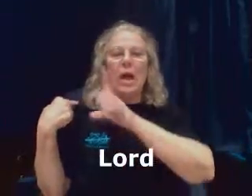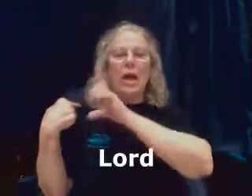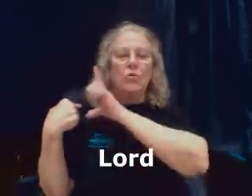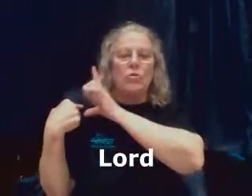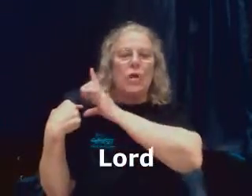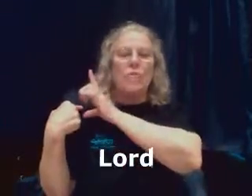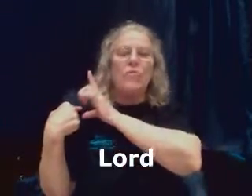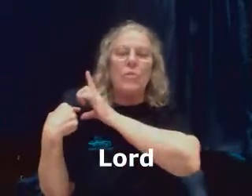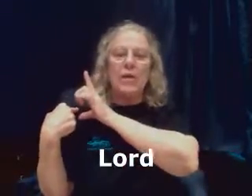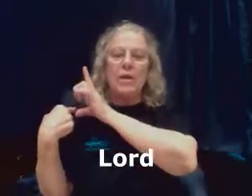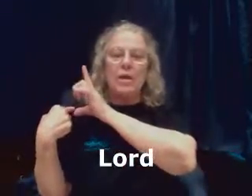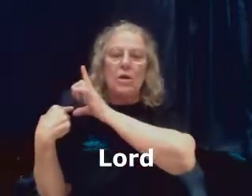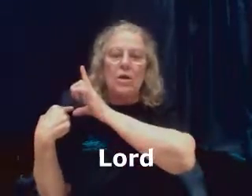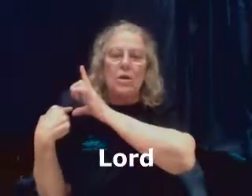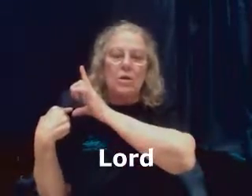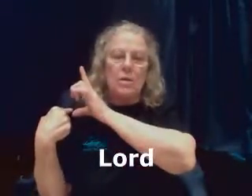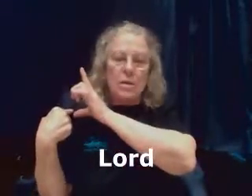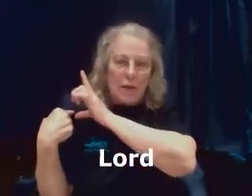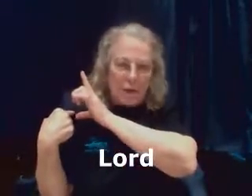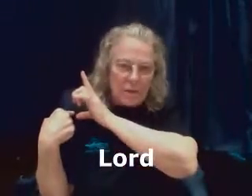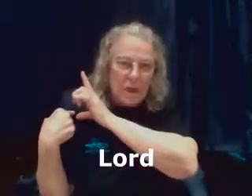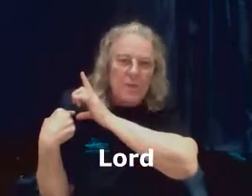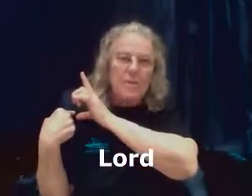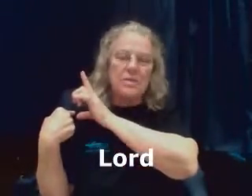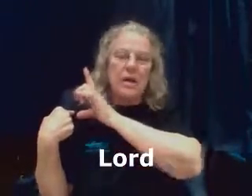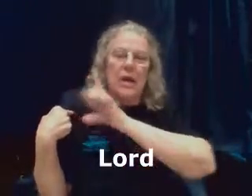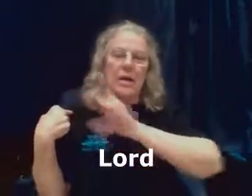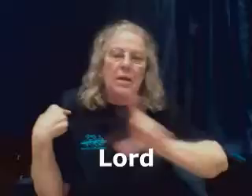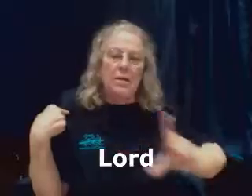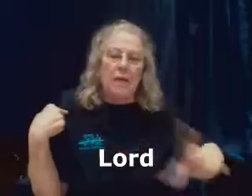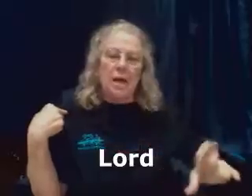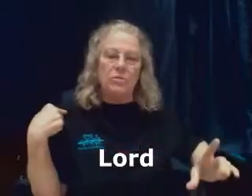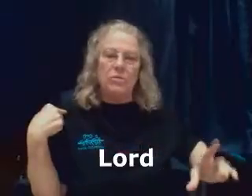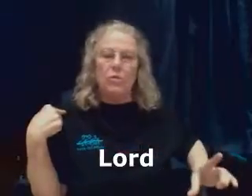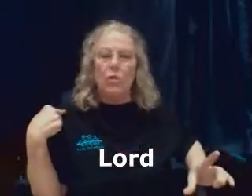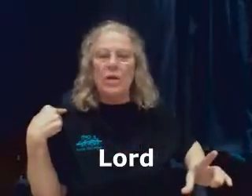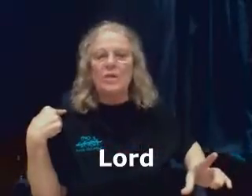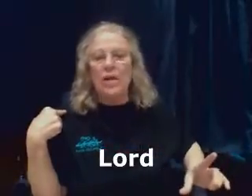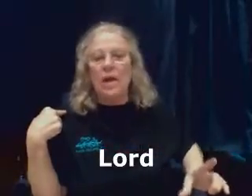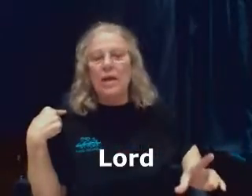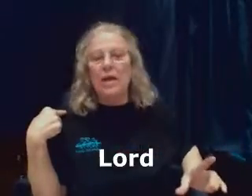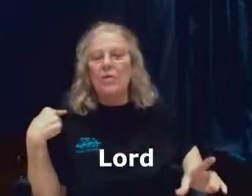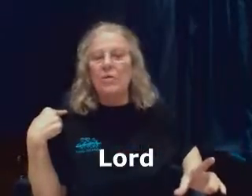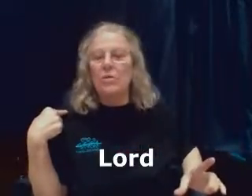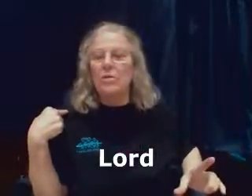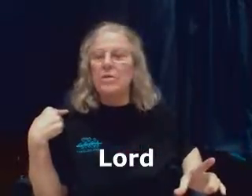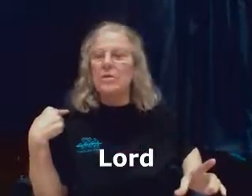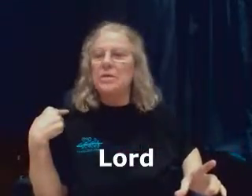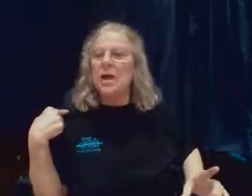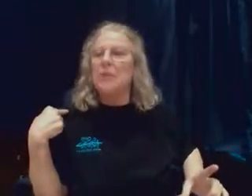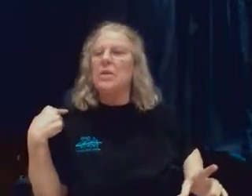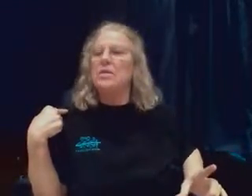and you come from the non-dominant side down to the waistline of your dominant